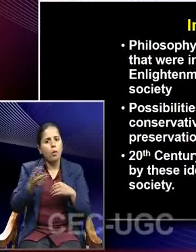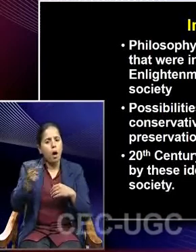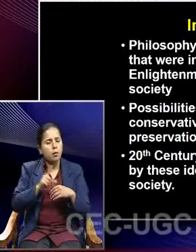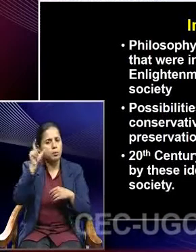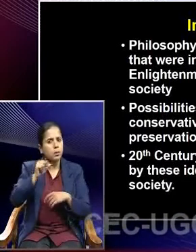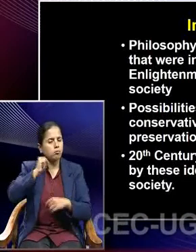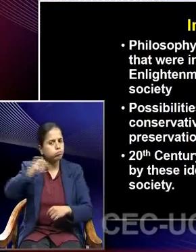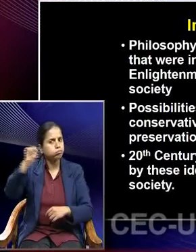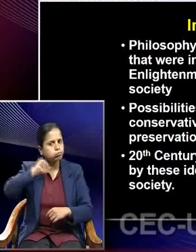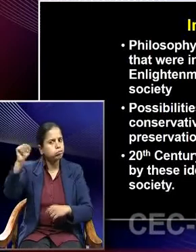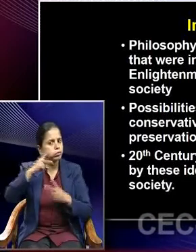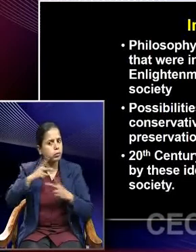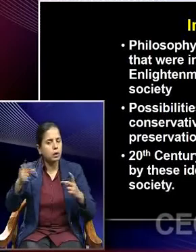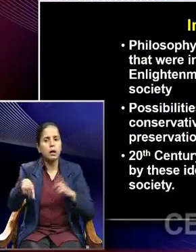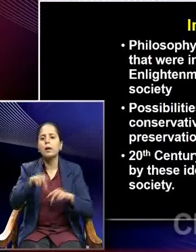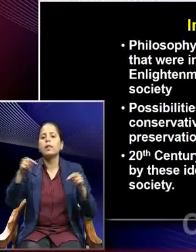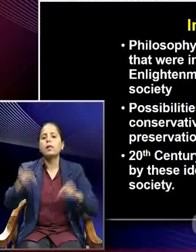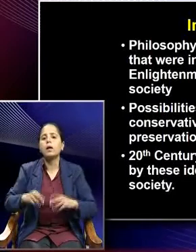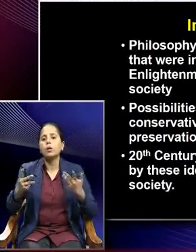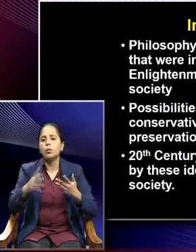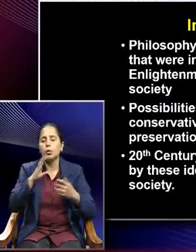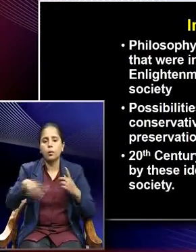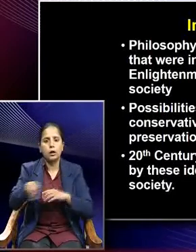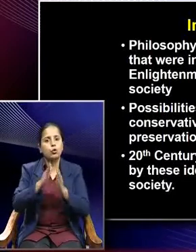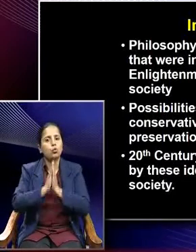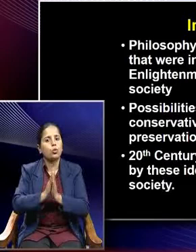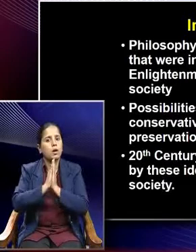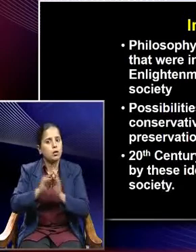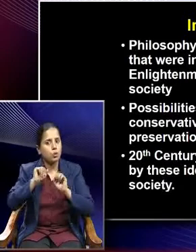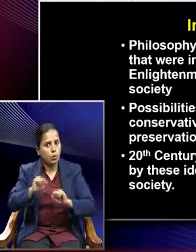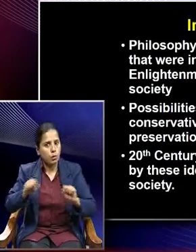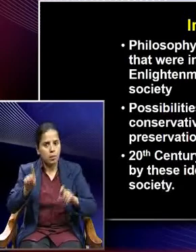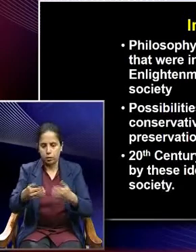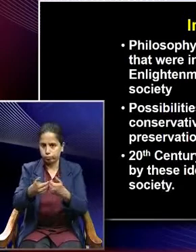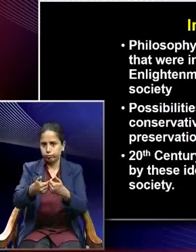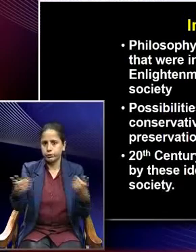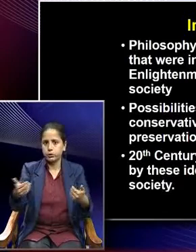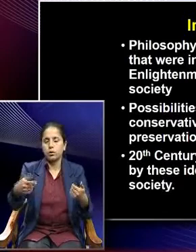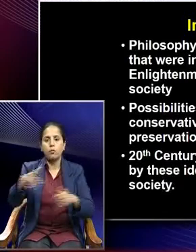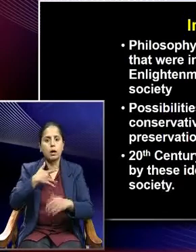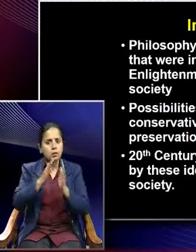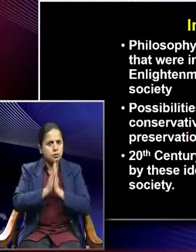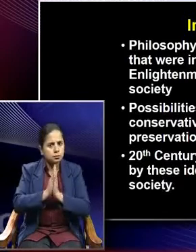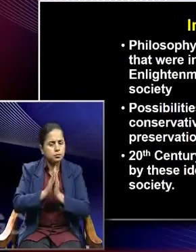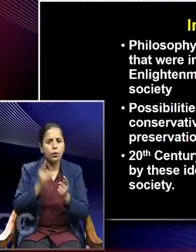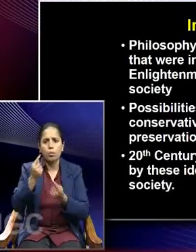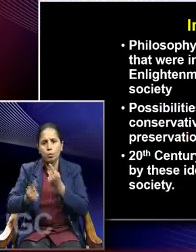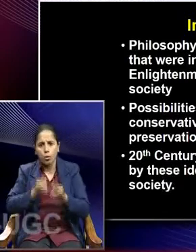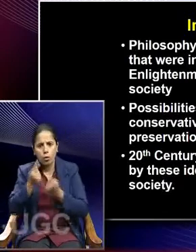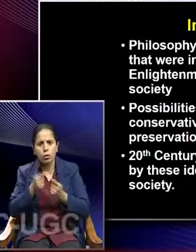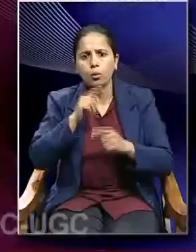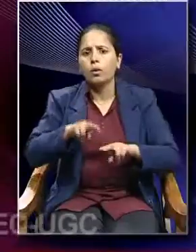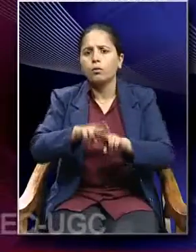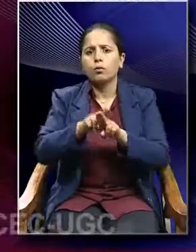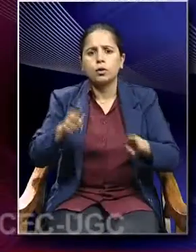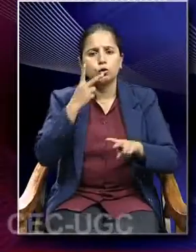movement, in which it was required that religion kind of gets separated, and religion and politics are completely